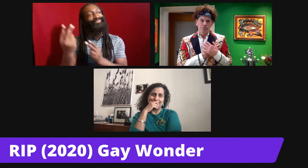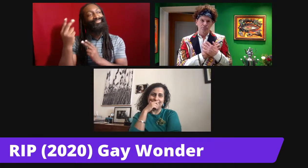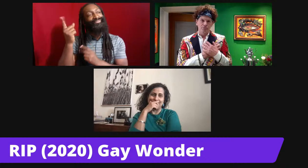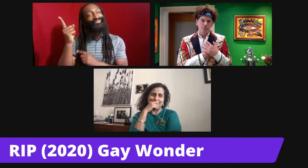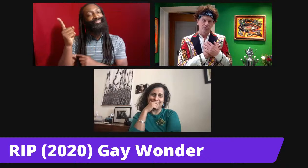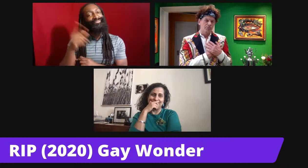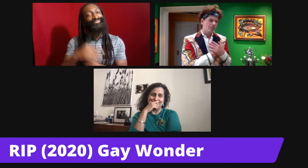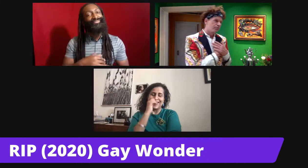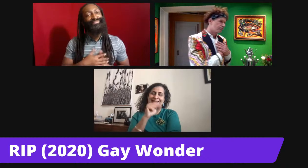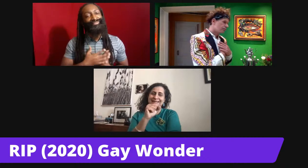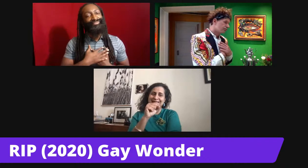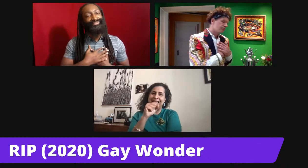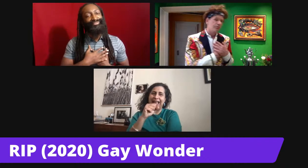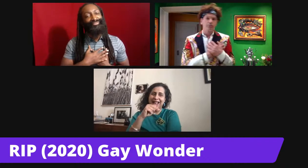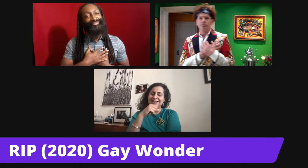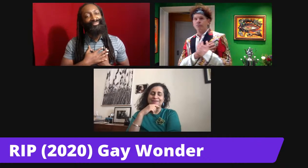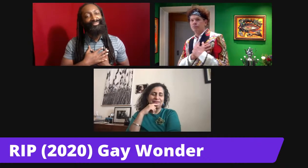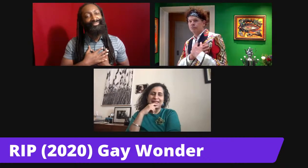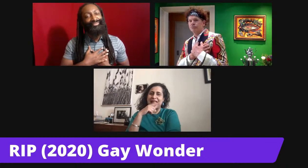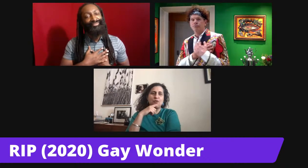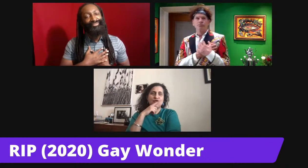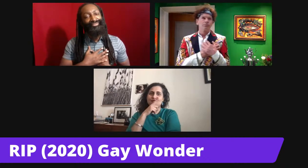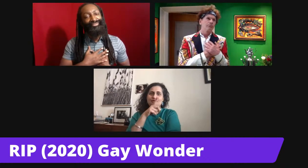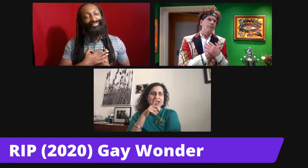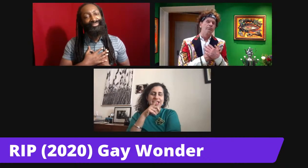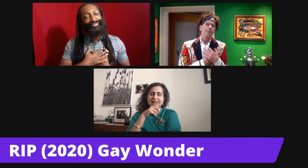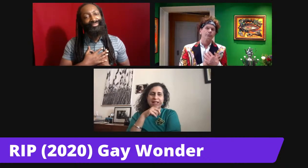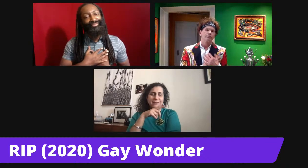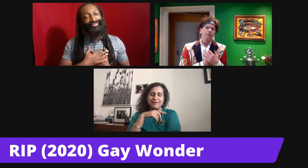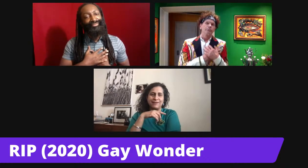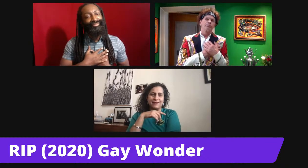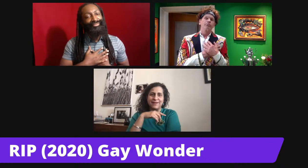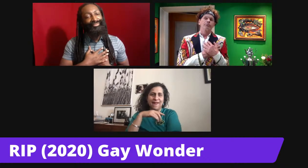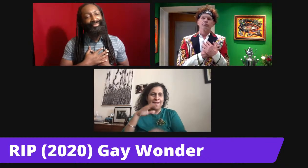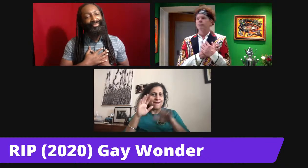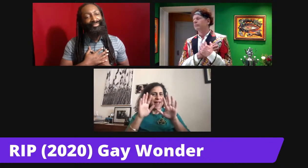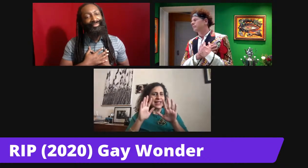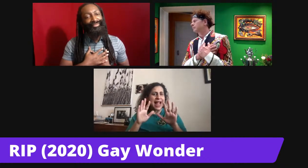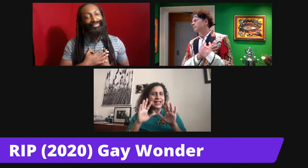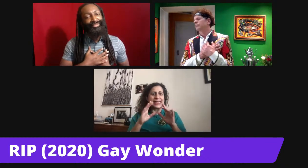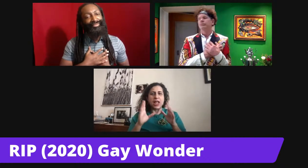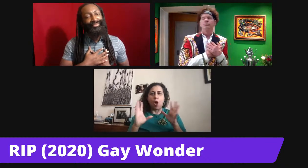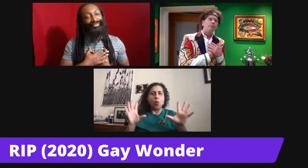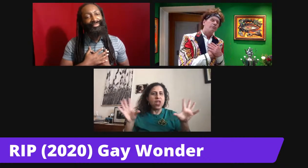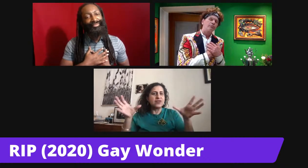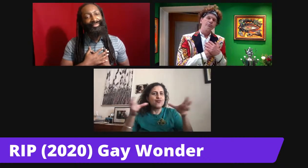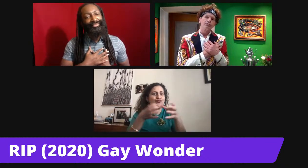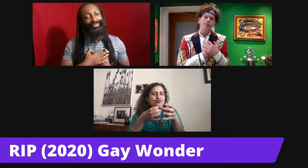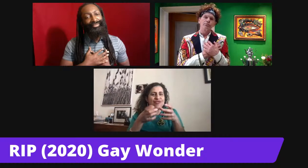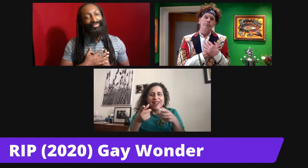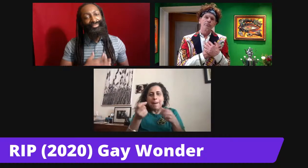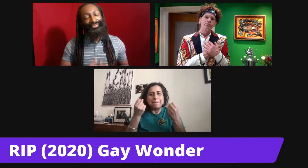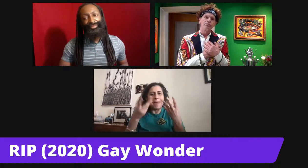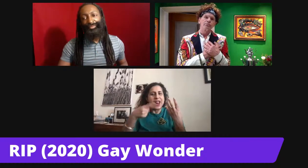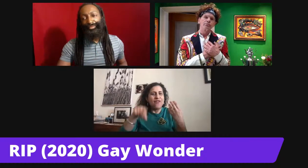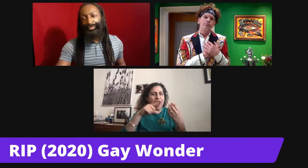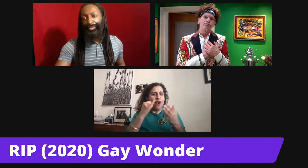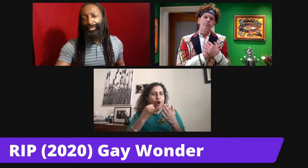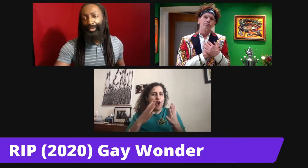No, I was just having some memories, you know, just looking back and thinking about that time. And Orkid is